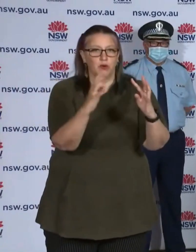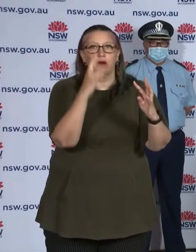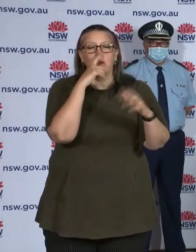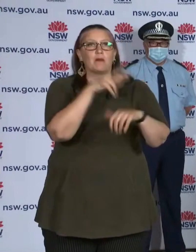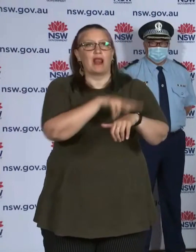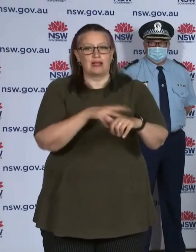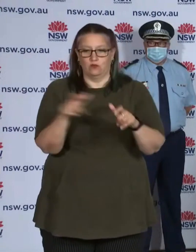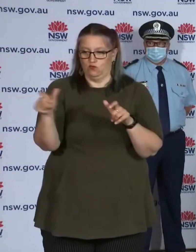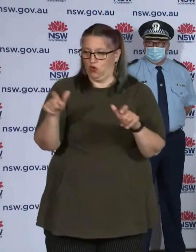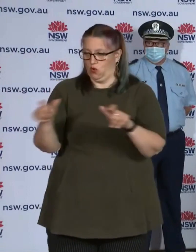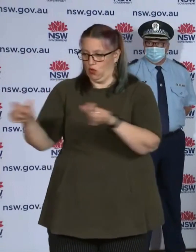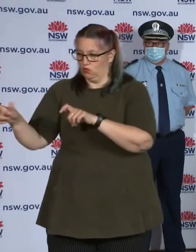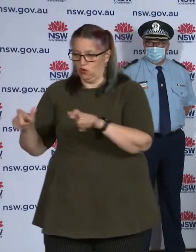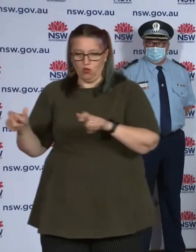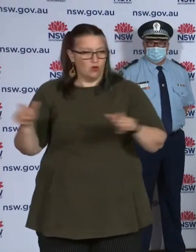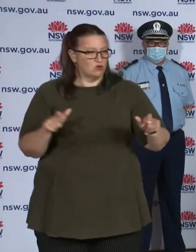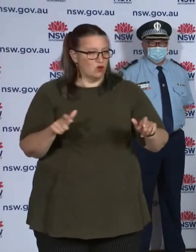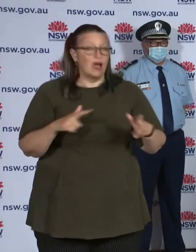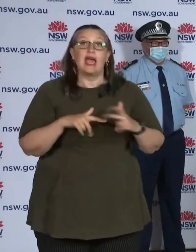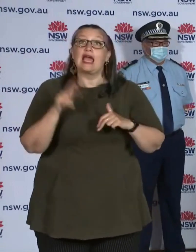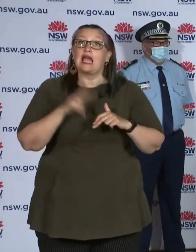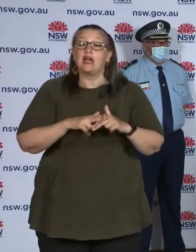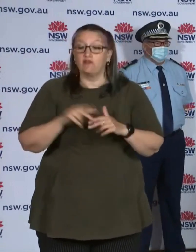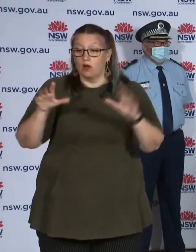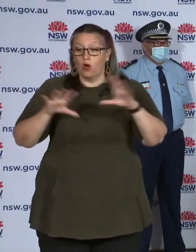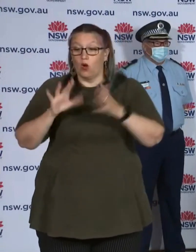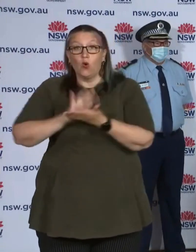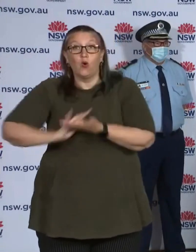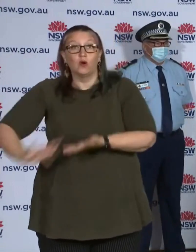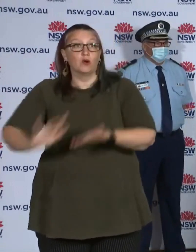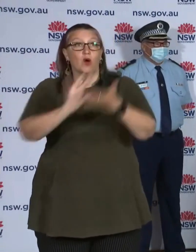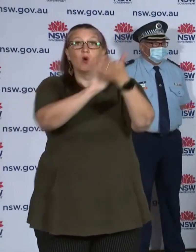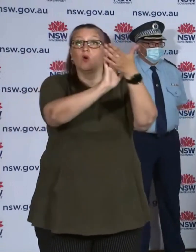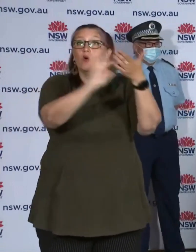know that. Please know that every single person in New South Wales is under lockdown.